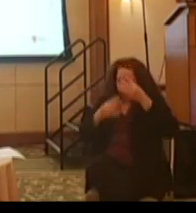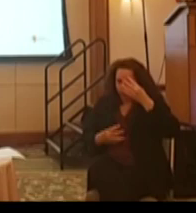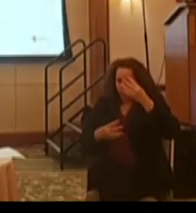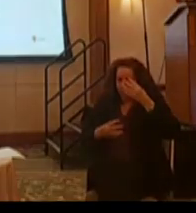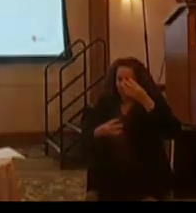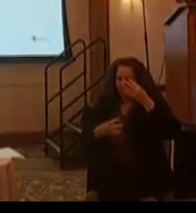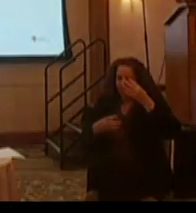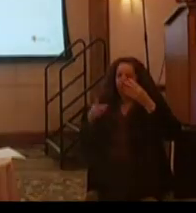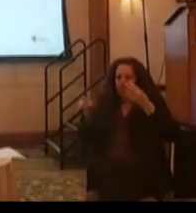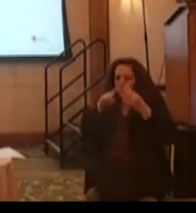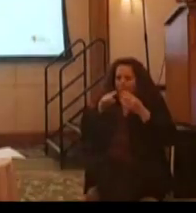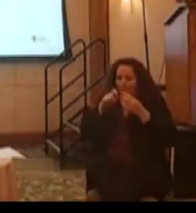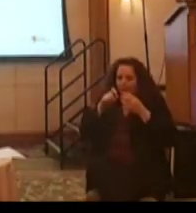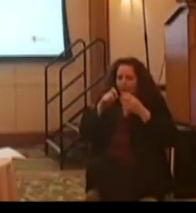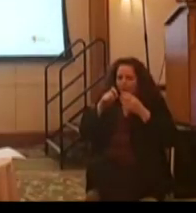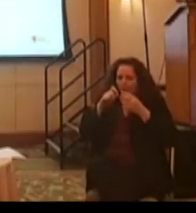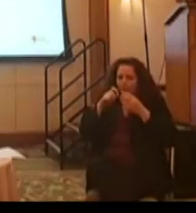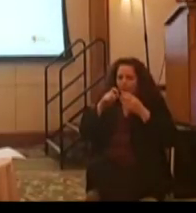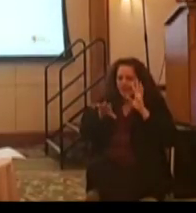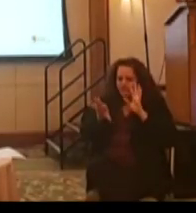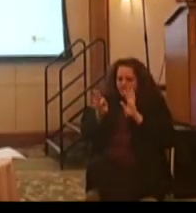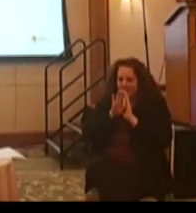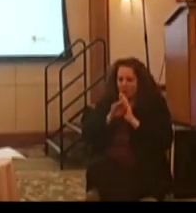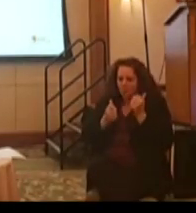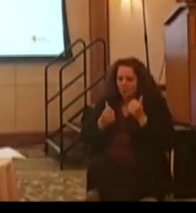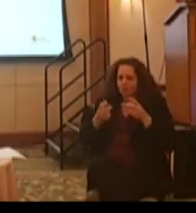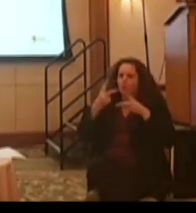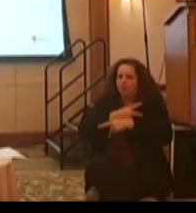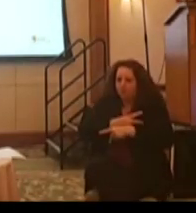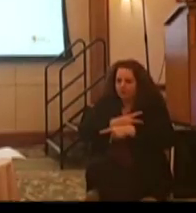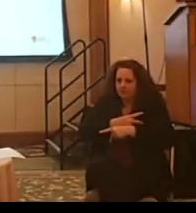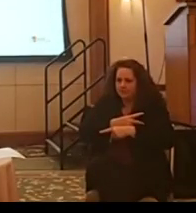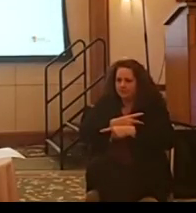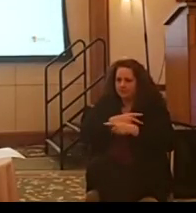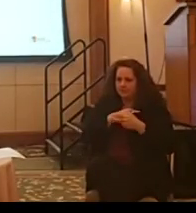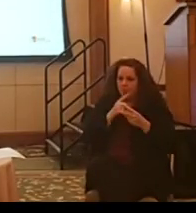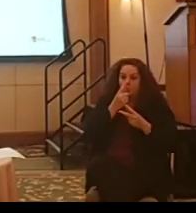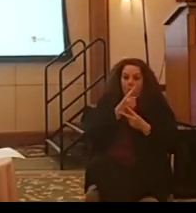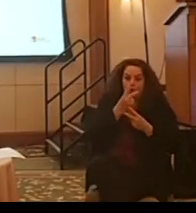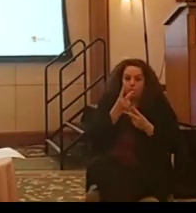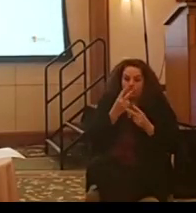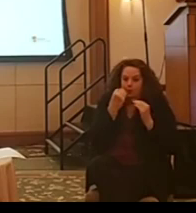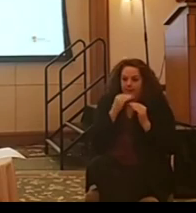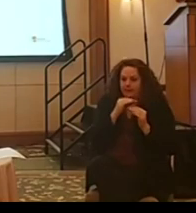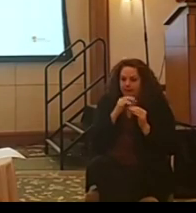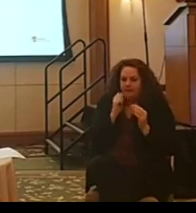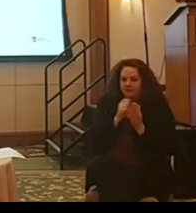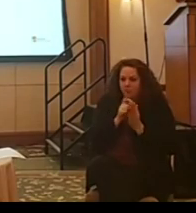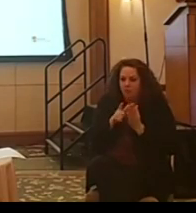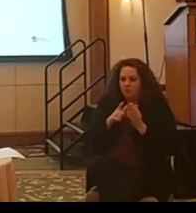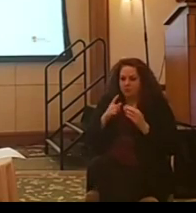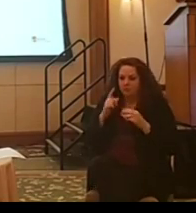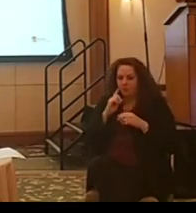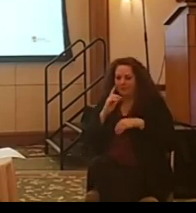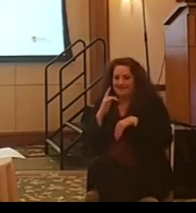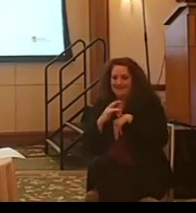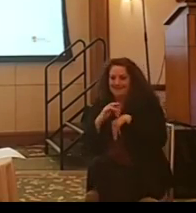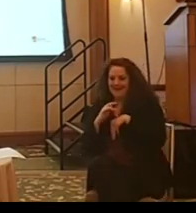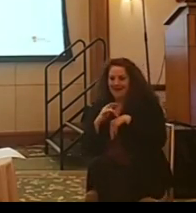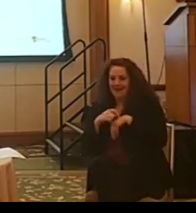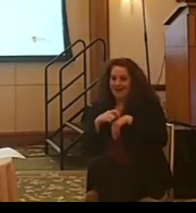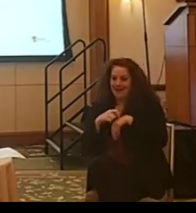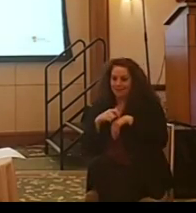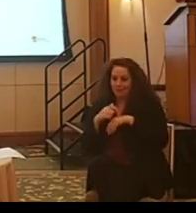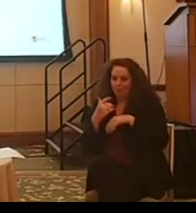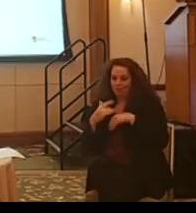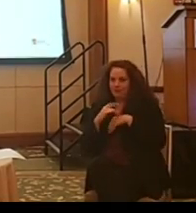them down. We all feel it in terms of limiting time and limiting resources. So I only have 10 minutes.